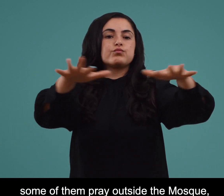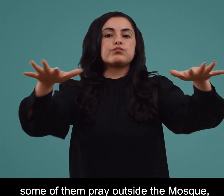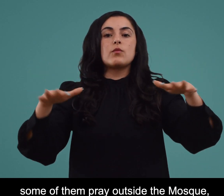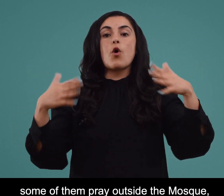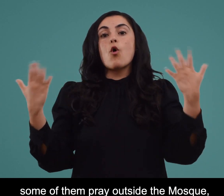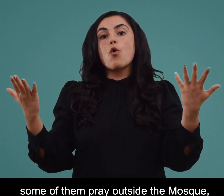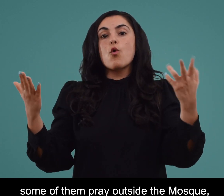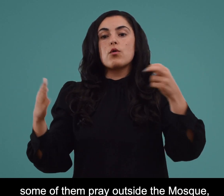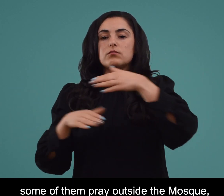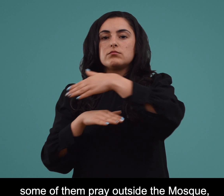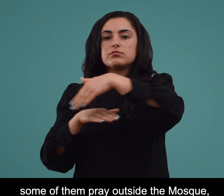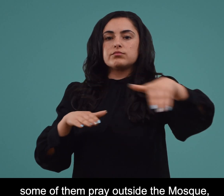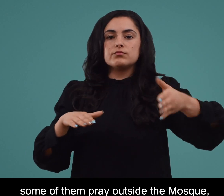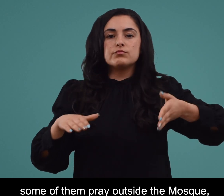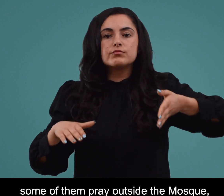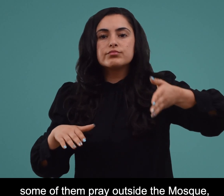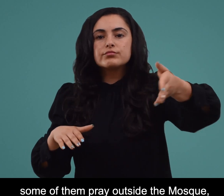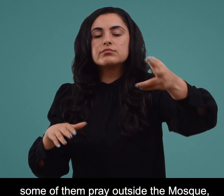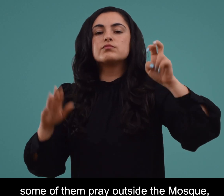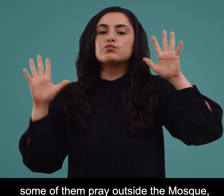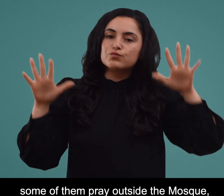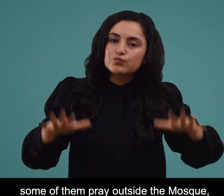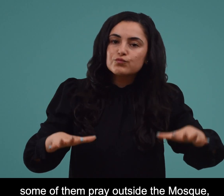mosque on the sidewalk.